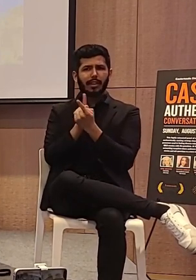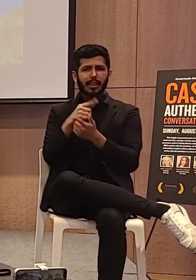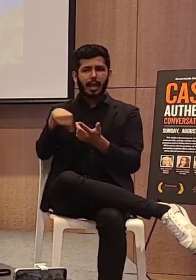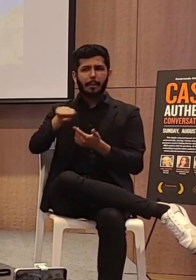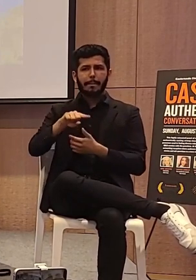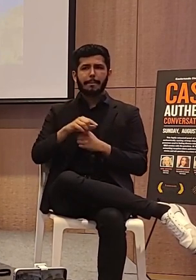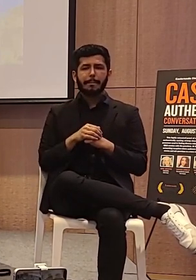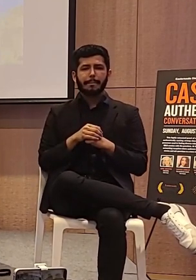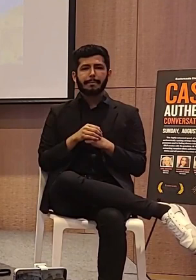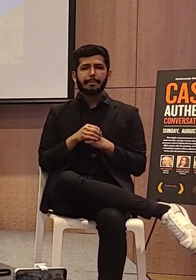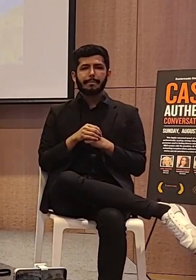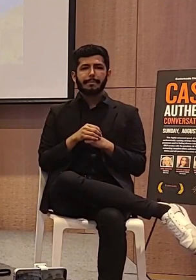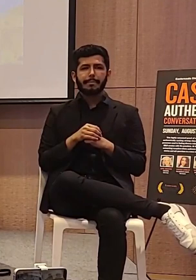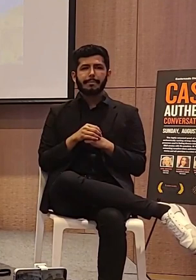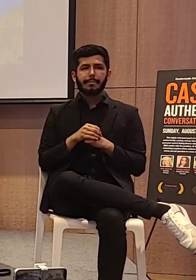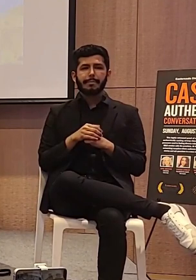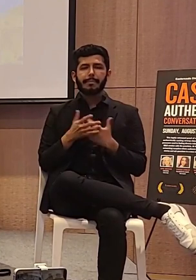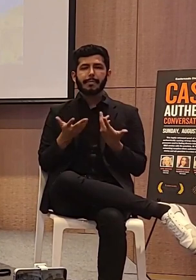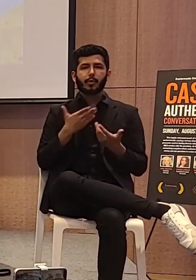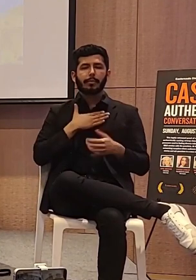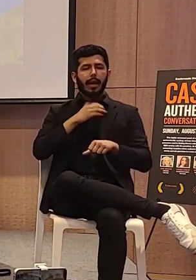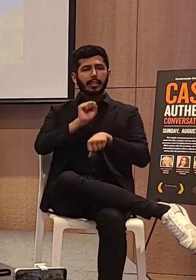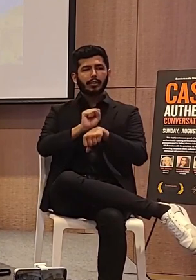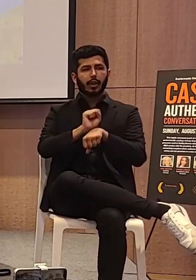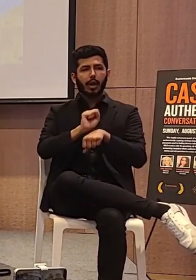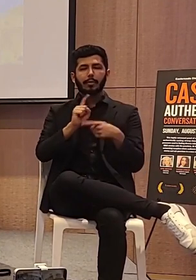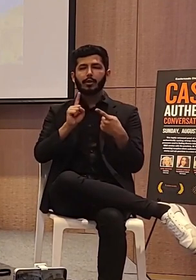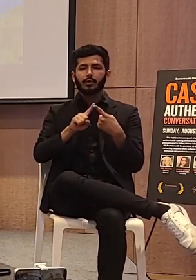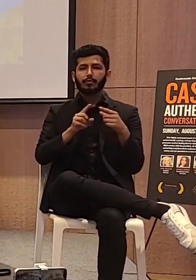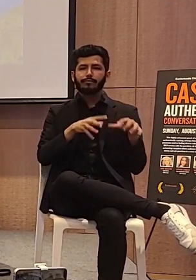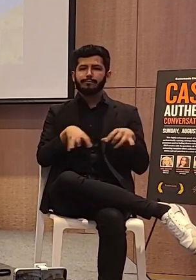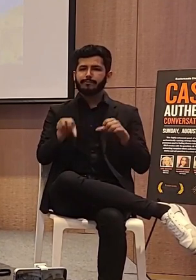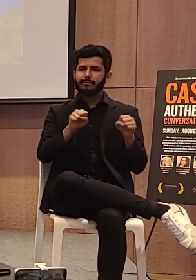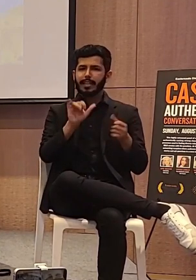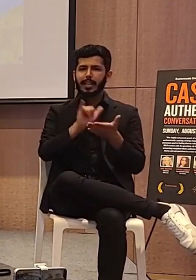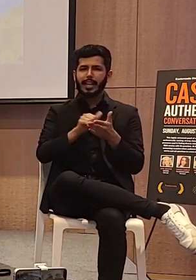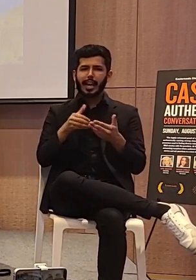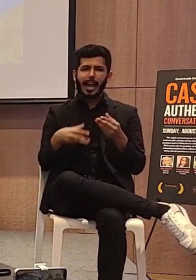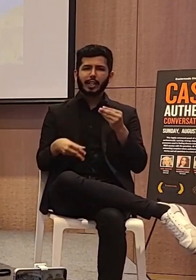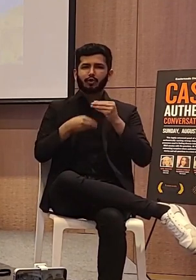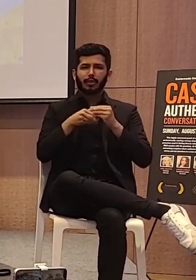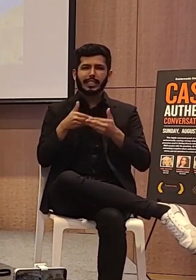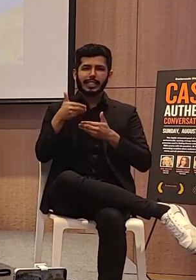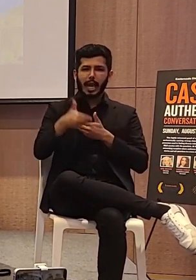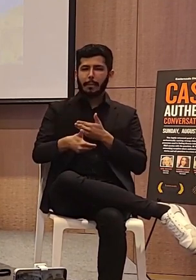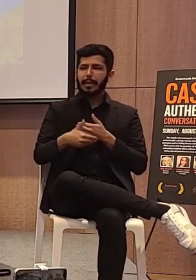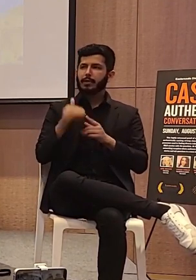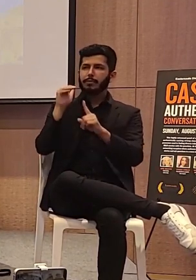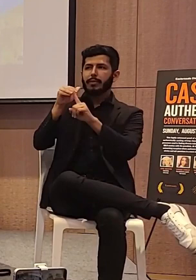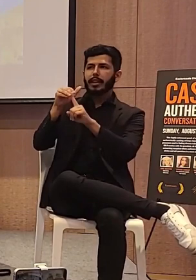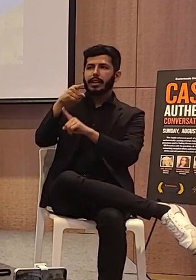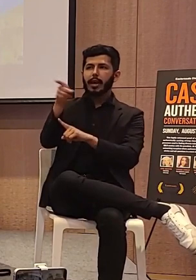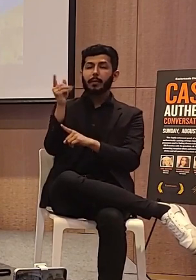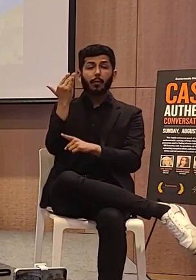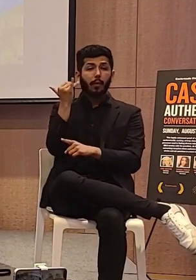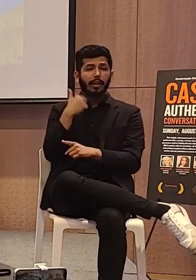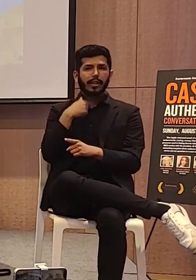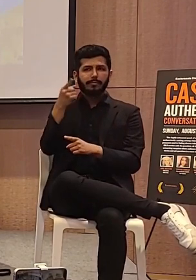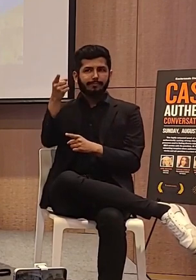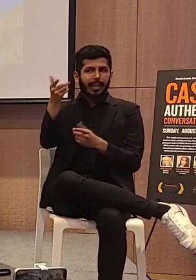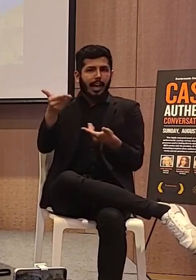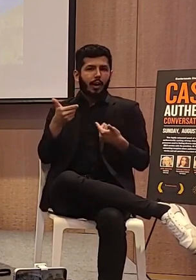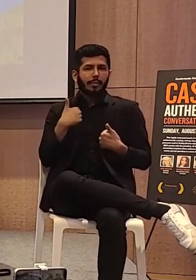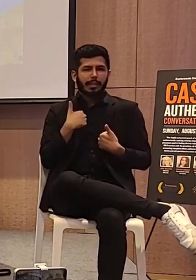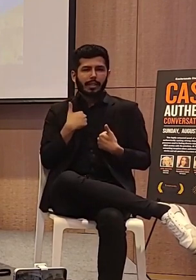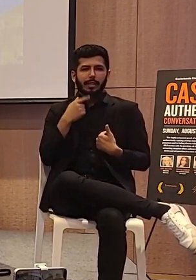Quiet, right? So it's my job to take that extra step and remind them of why I was hired to do this, because this